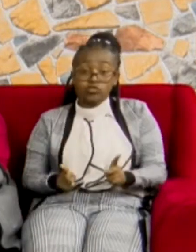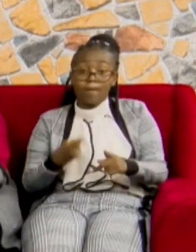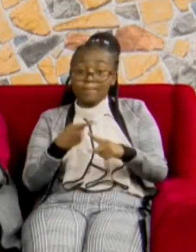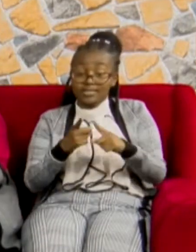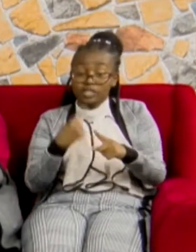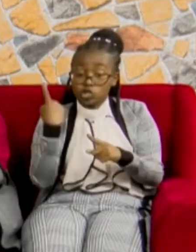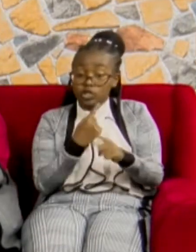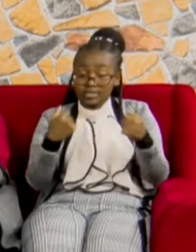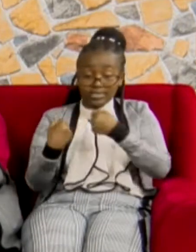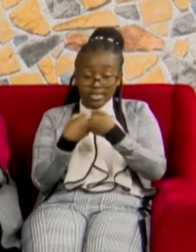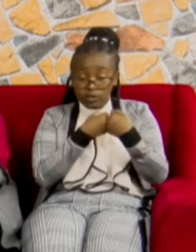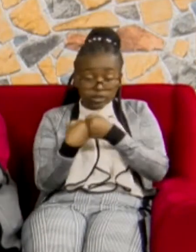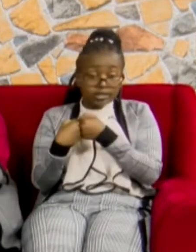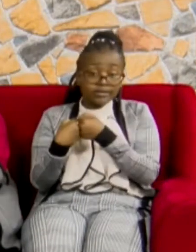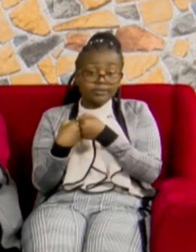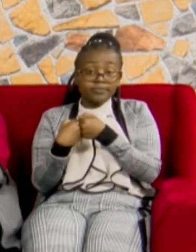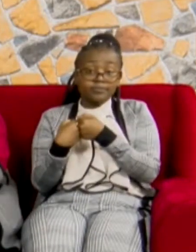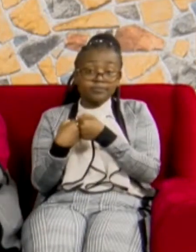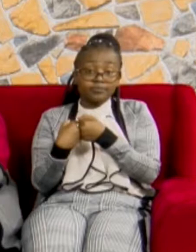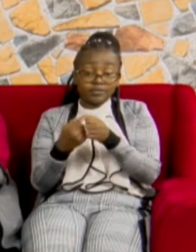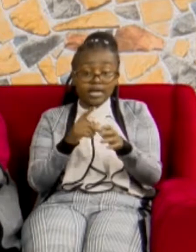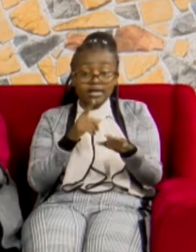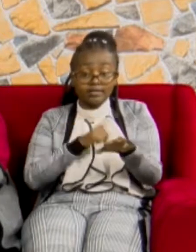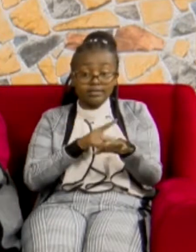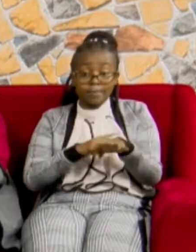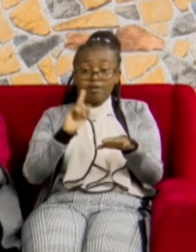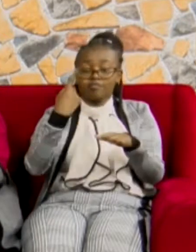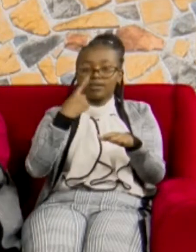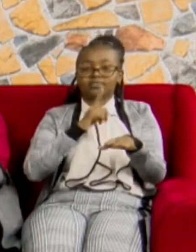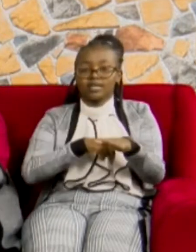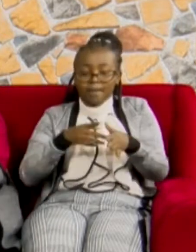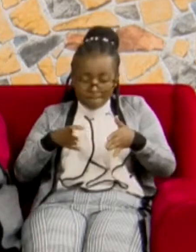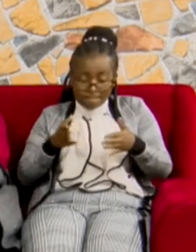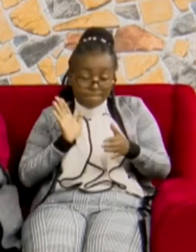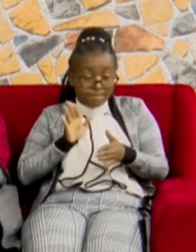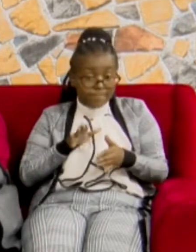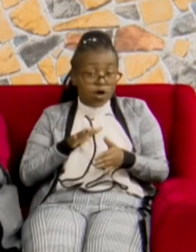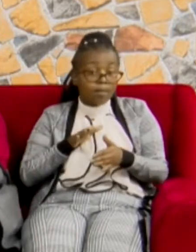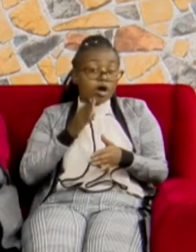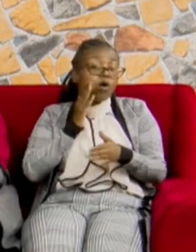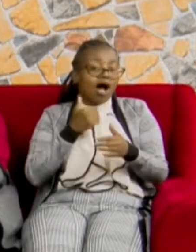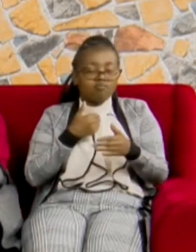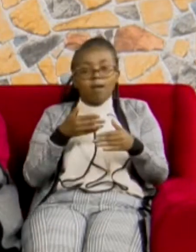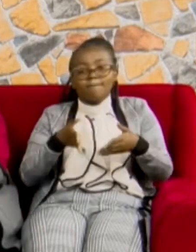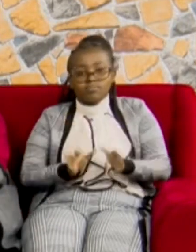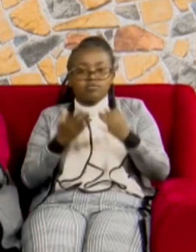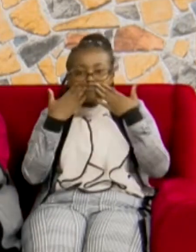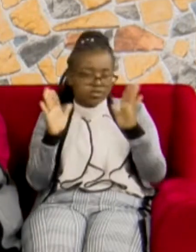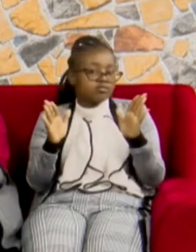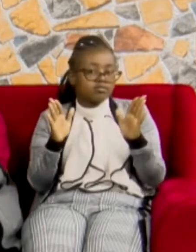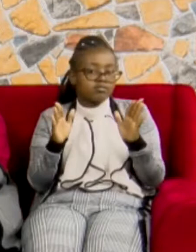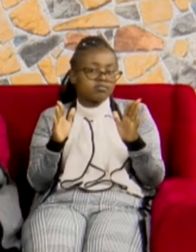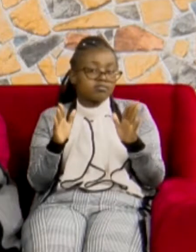then now the only challenge where that comes is when I am a first-time mother. I don't know what milestones unless I've gone out of my way to actually